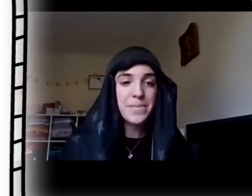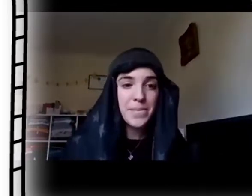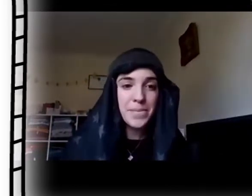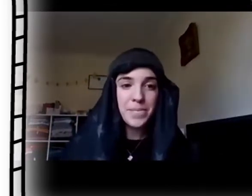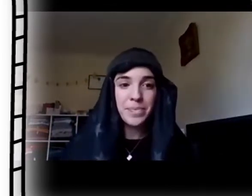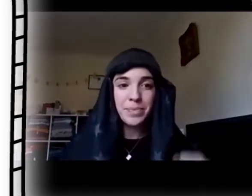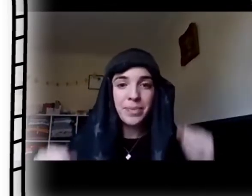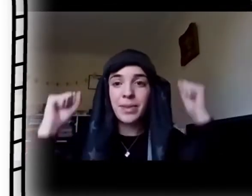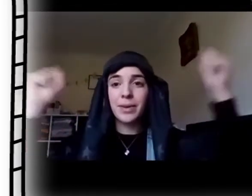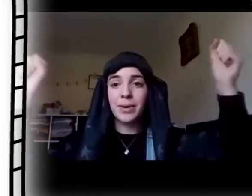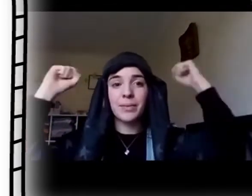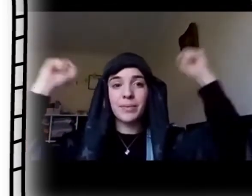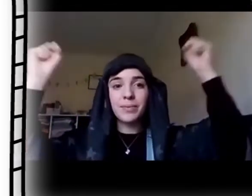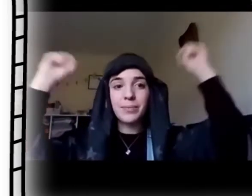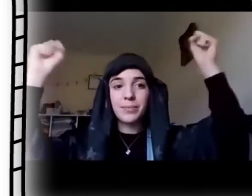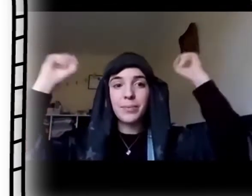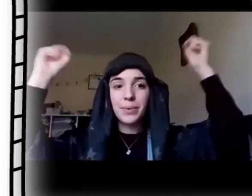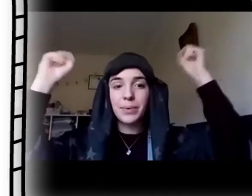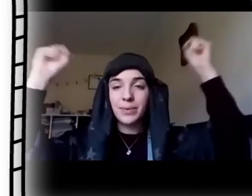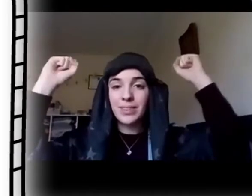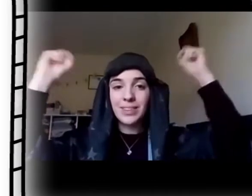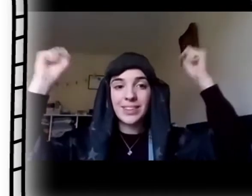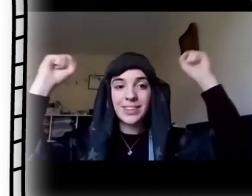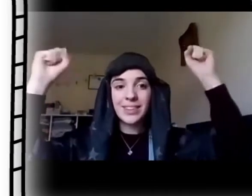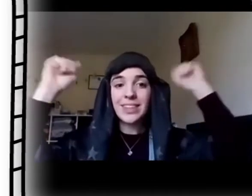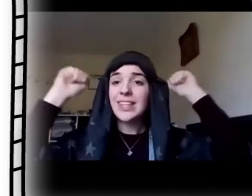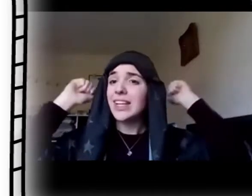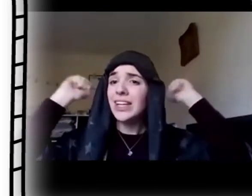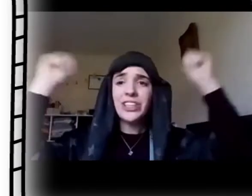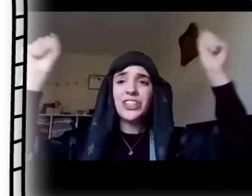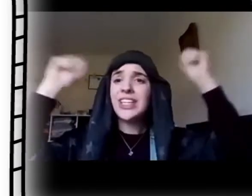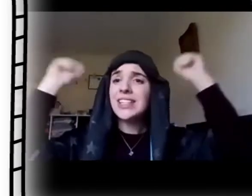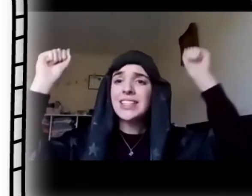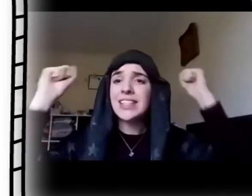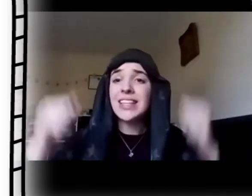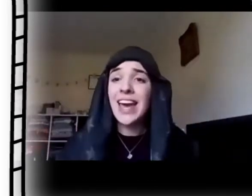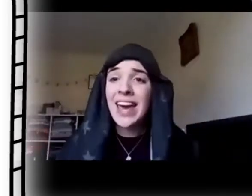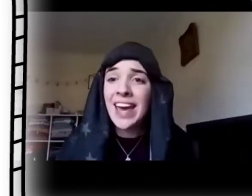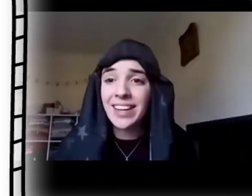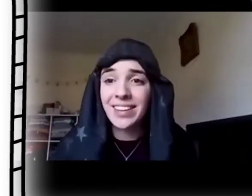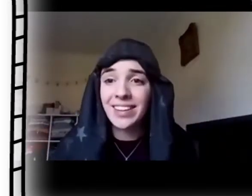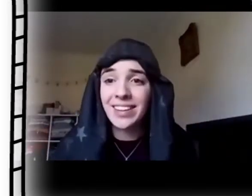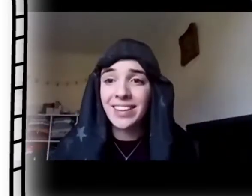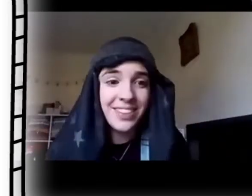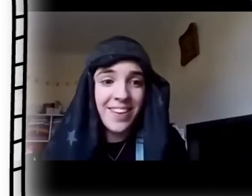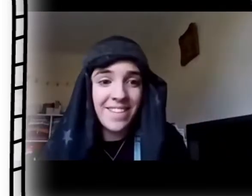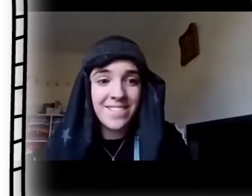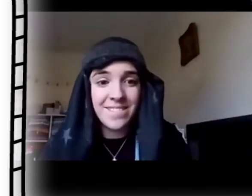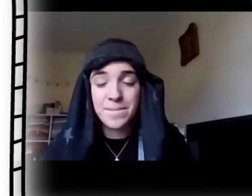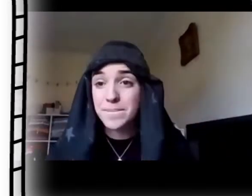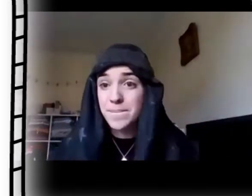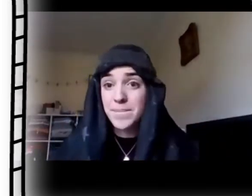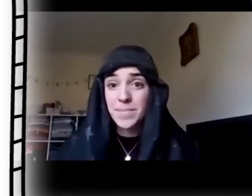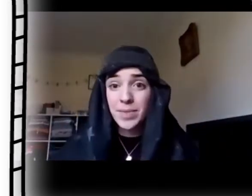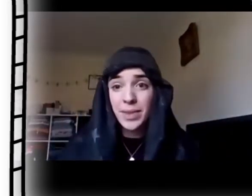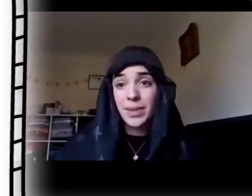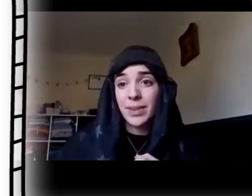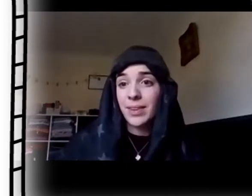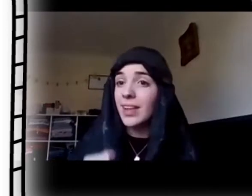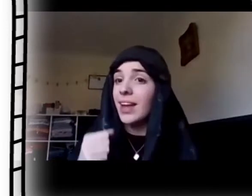cheering. Hooray for Jesus! Jesus is king! The closer they got to the city gate, the